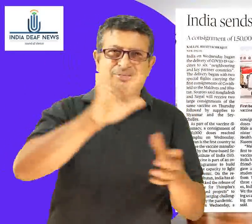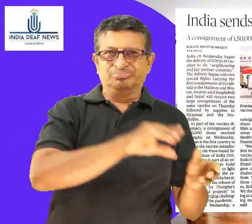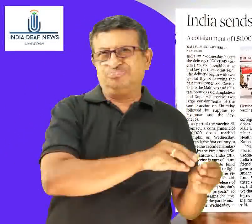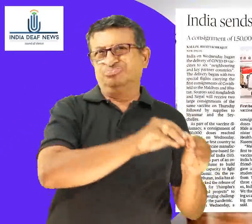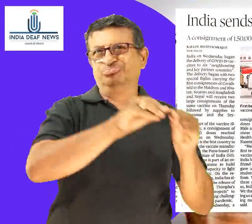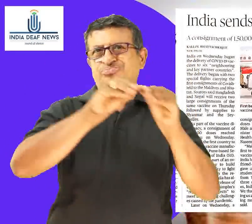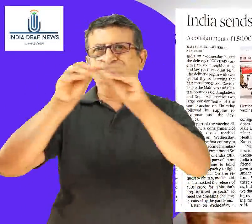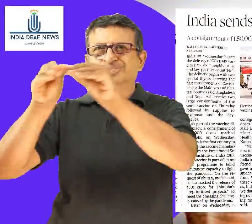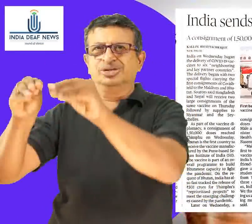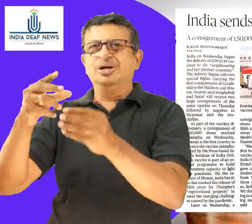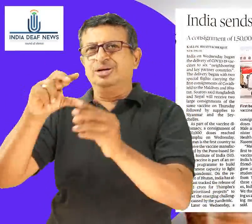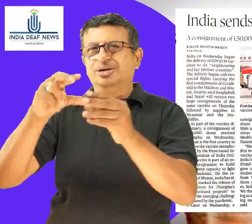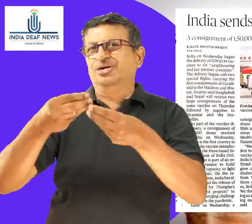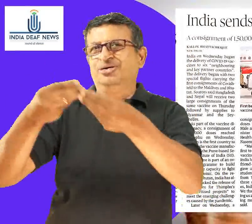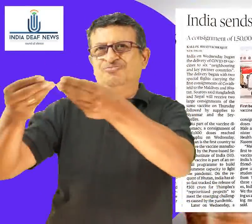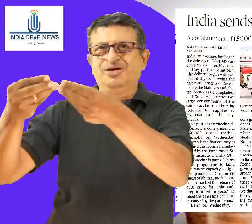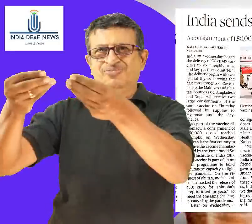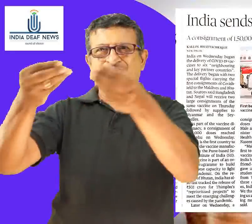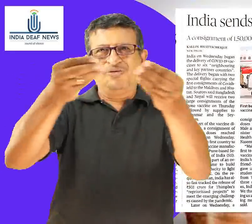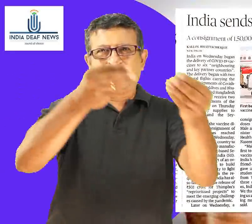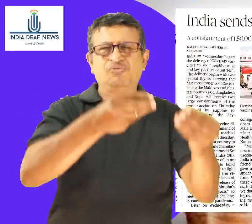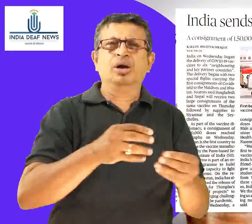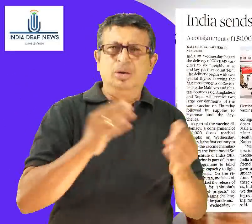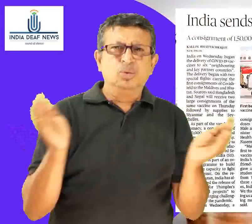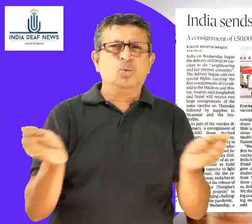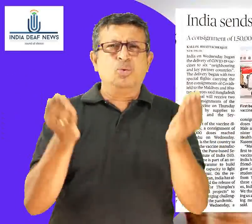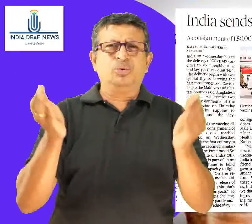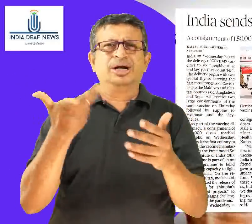and Seychelles.